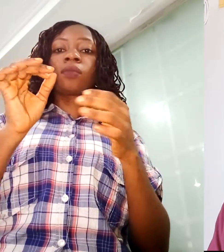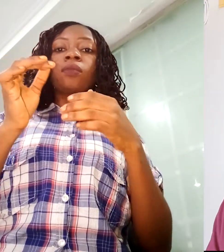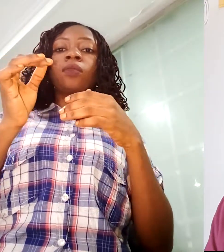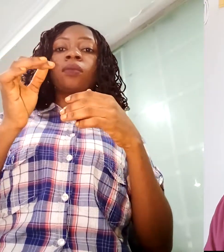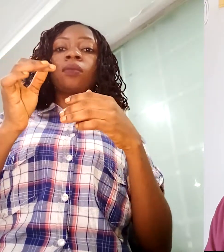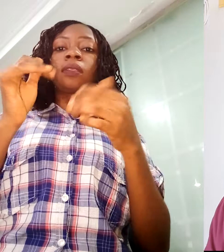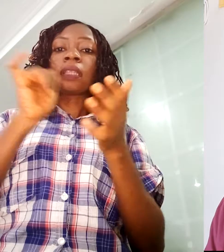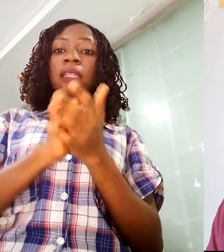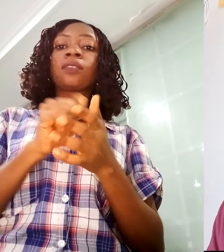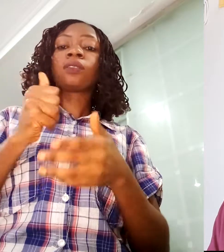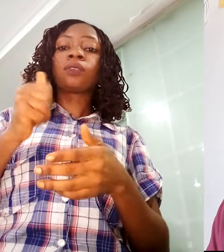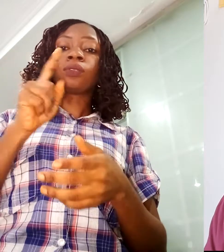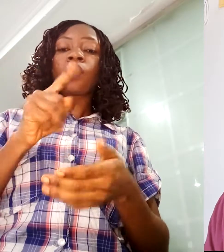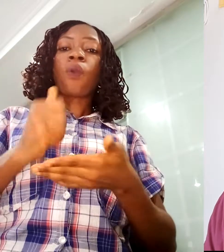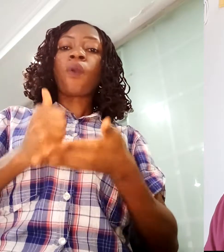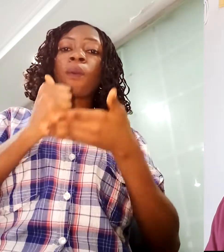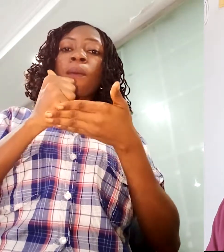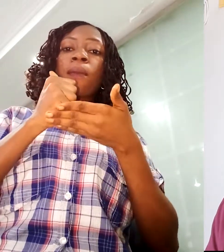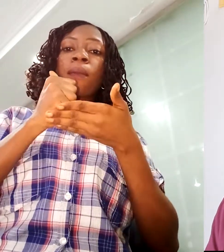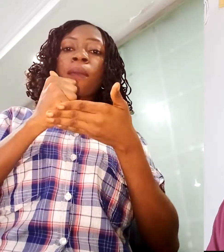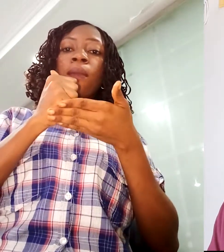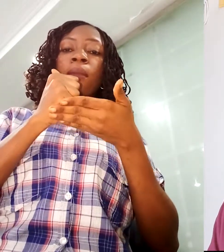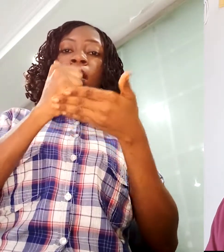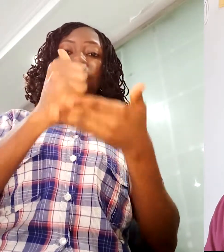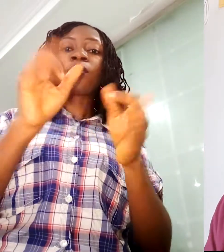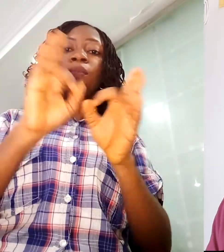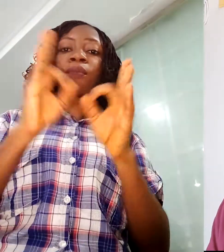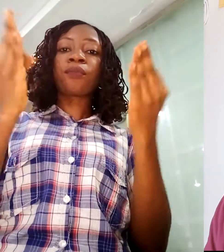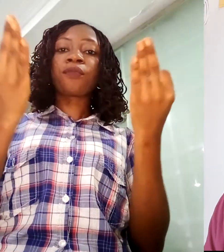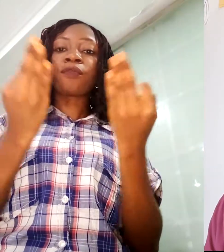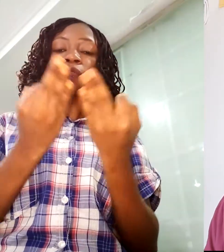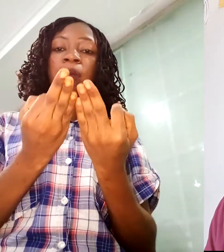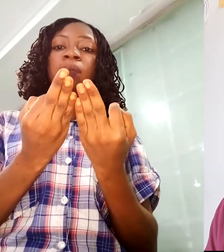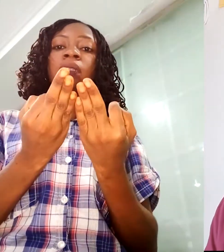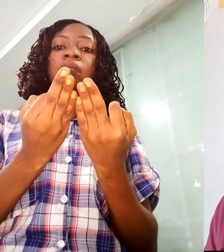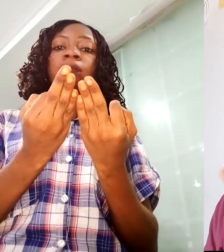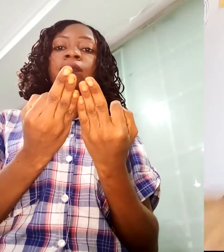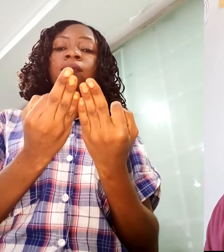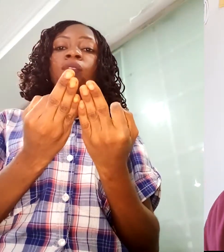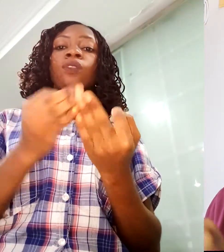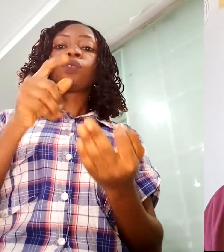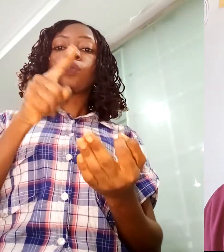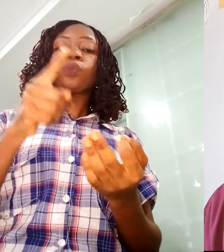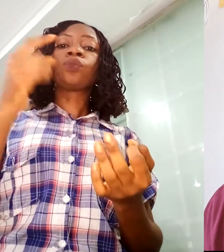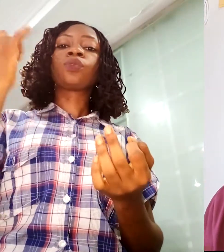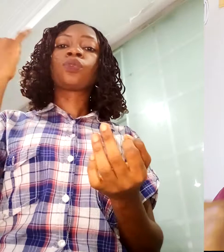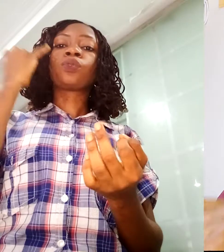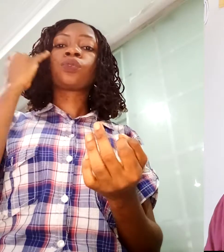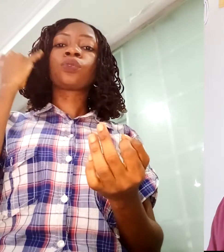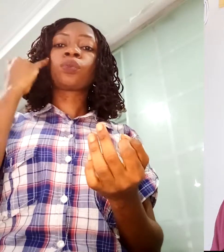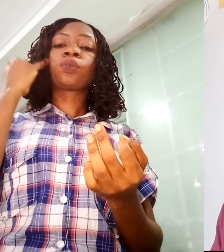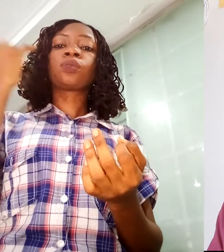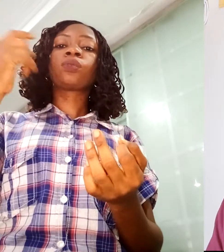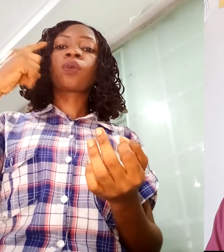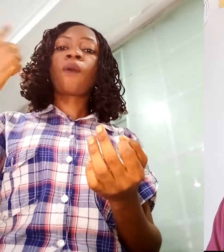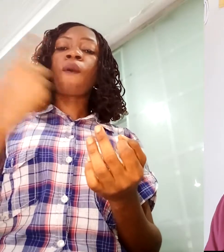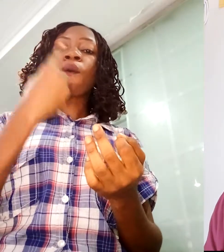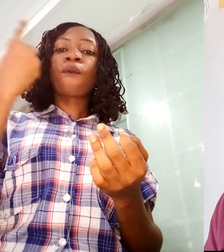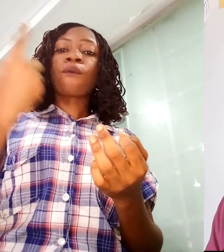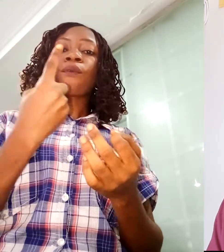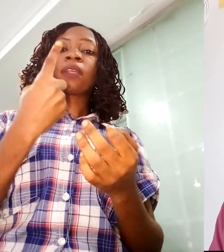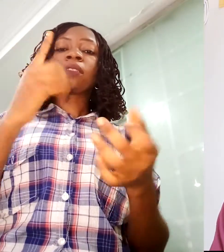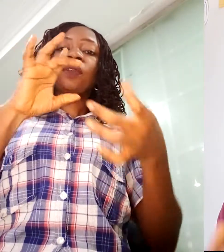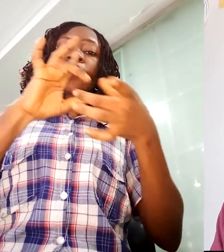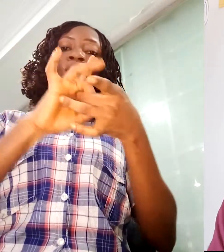you go to the family to direct advice or something, you are also supposed to be in a